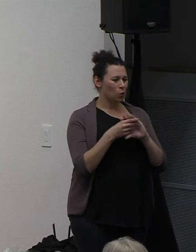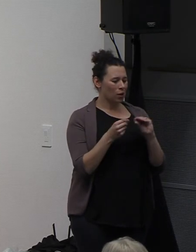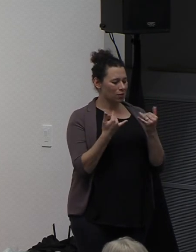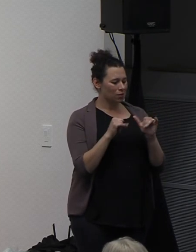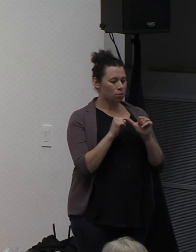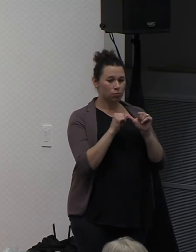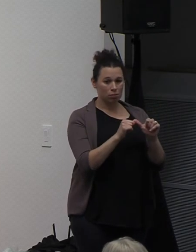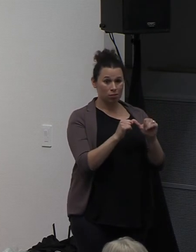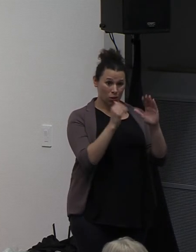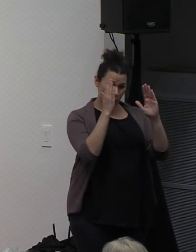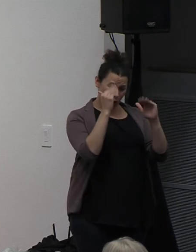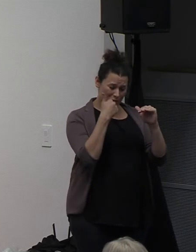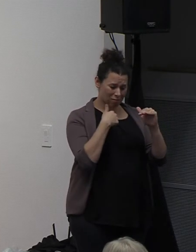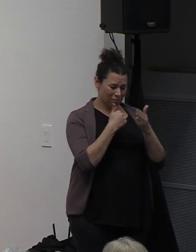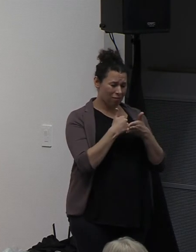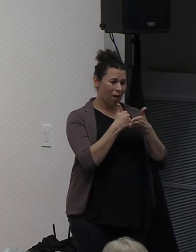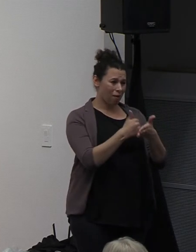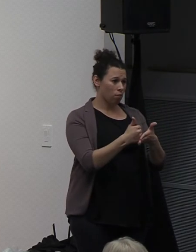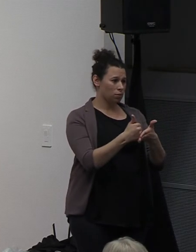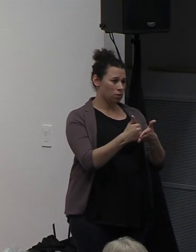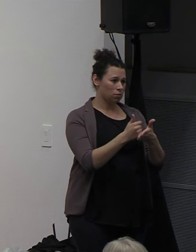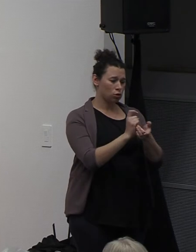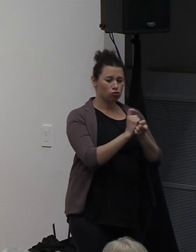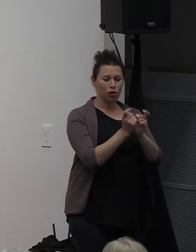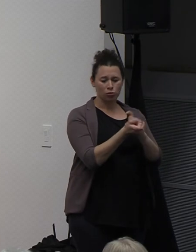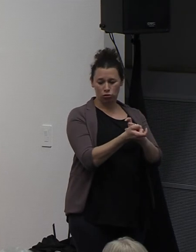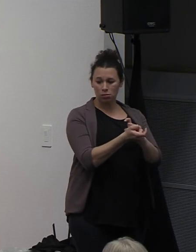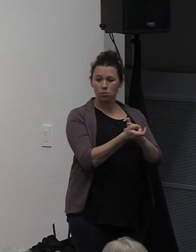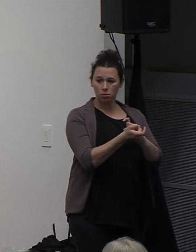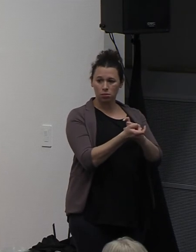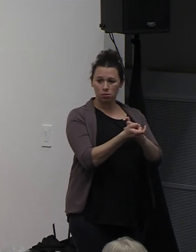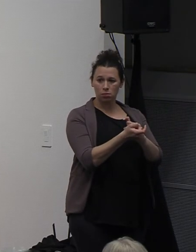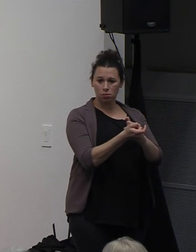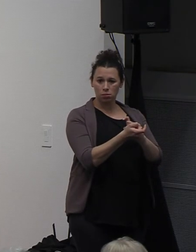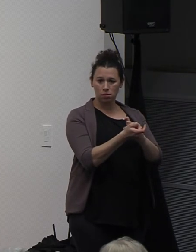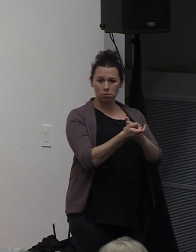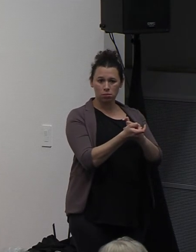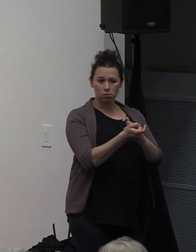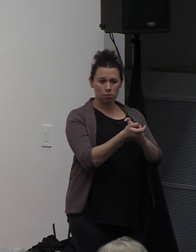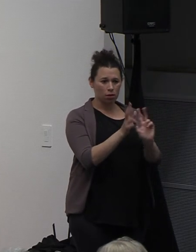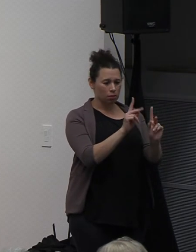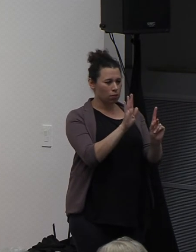difference. I would like to thank Dee Dee and Elliot Simon,